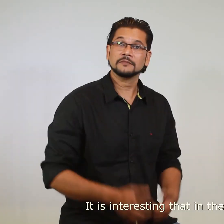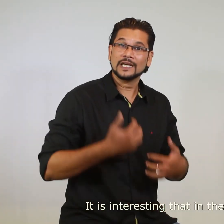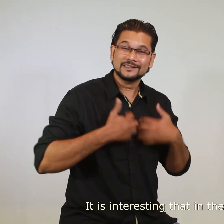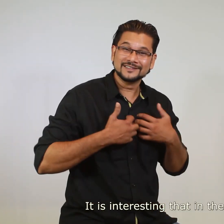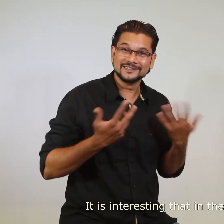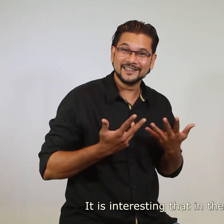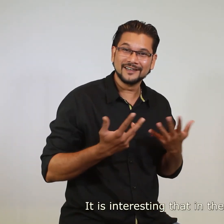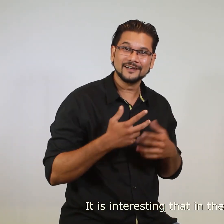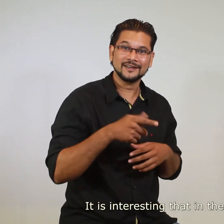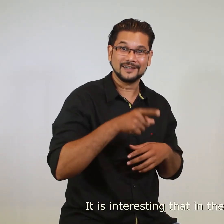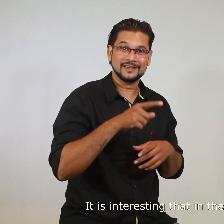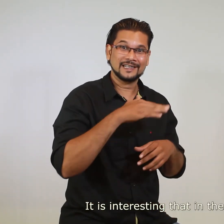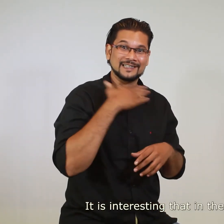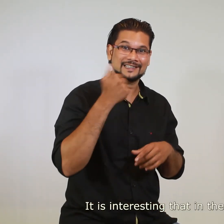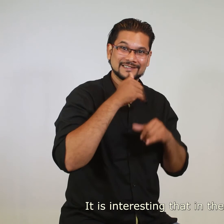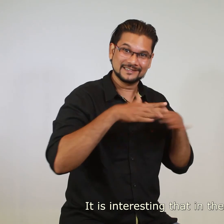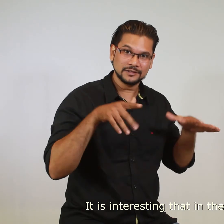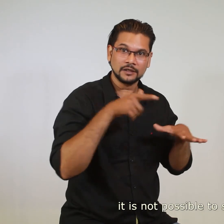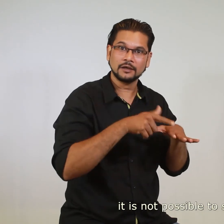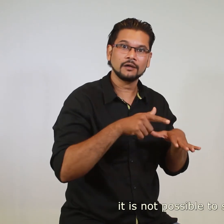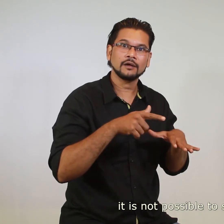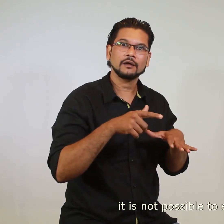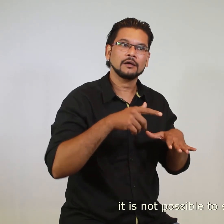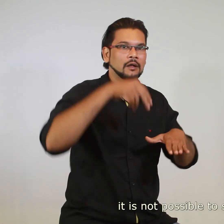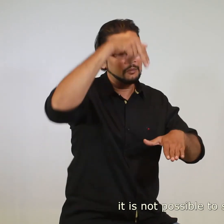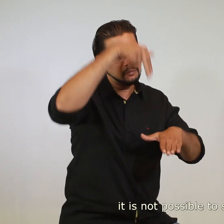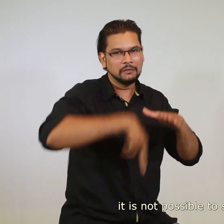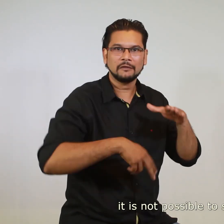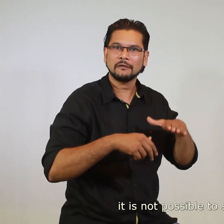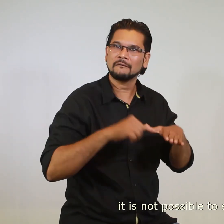It's interesting that in the Dead Sea, it's not possible to sink.